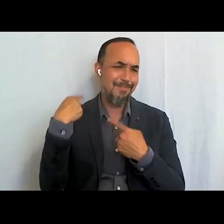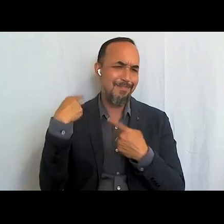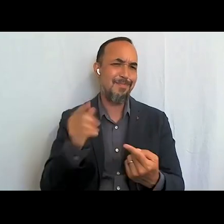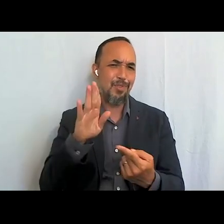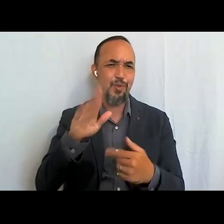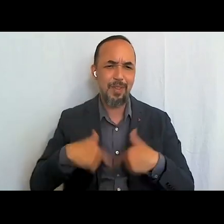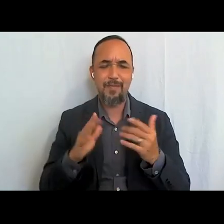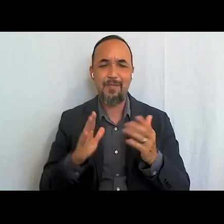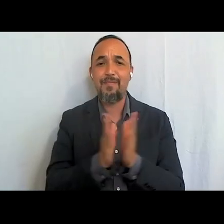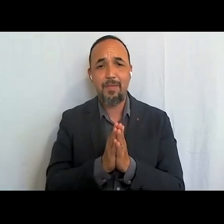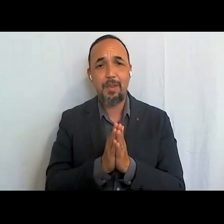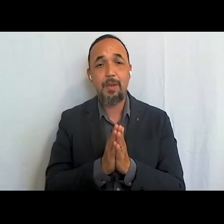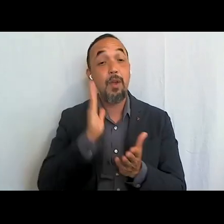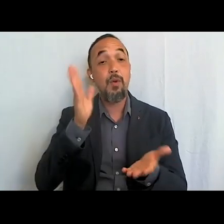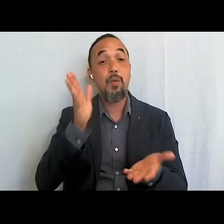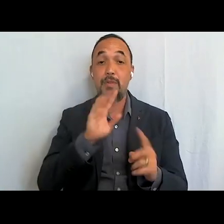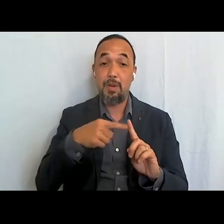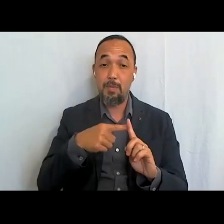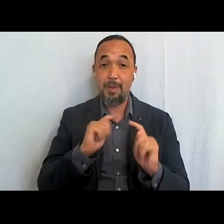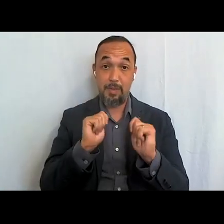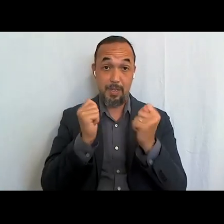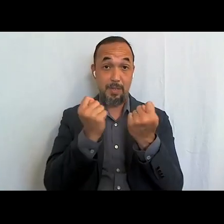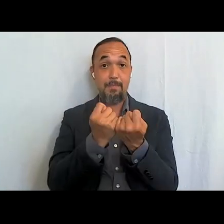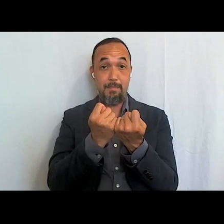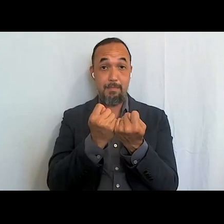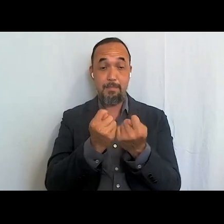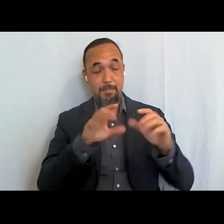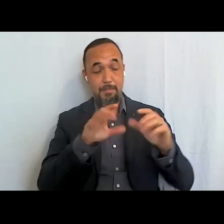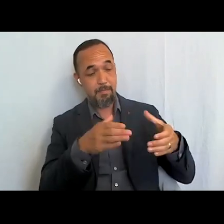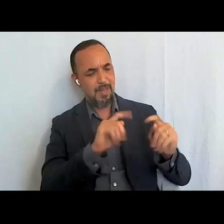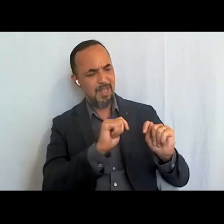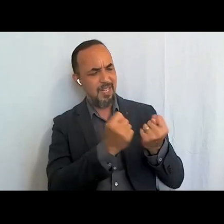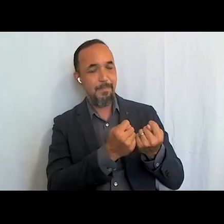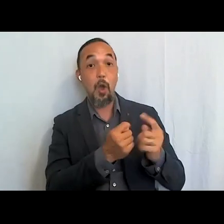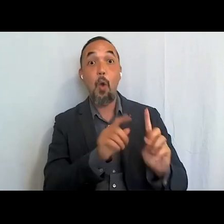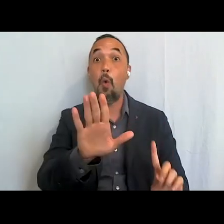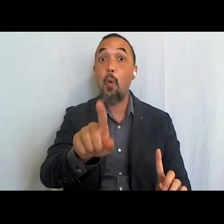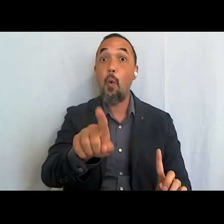We are going to be talking about teams. And when we're talking about teams,